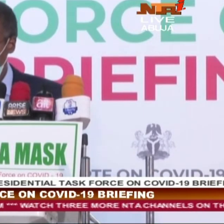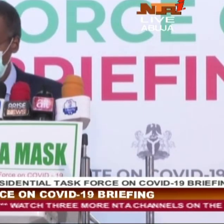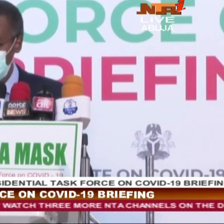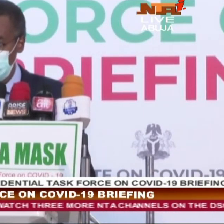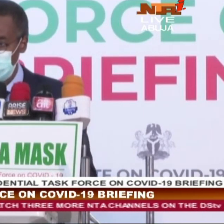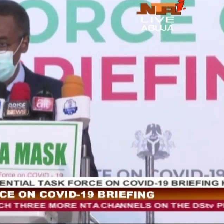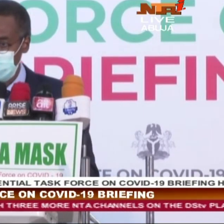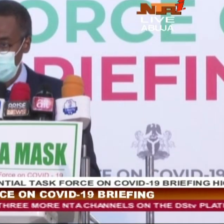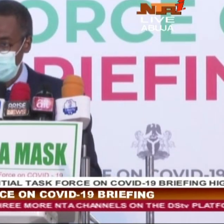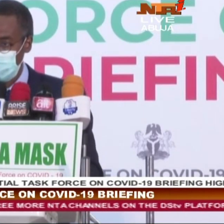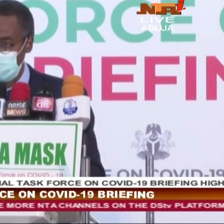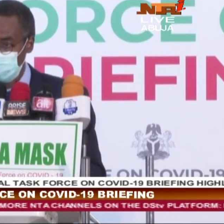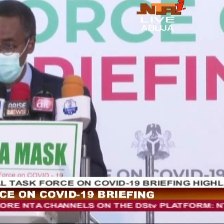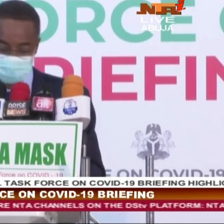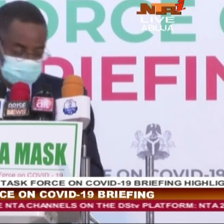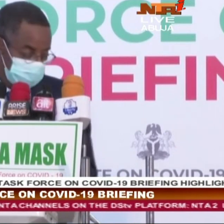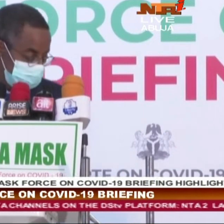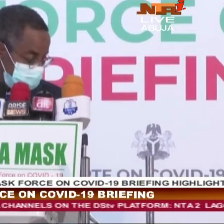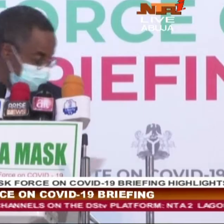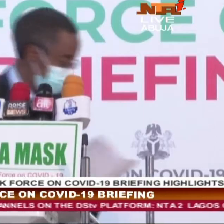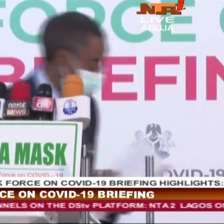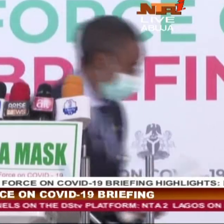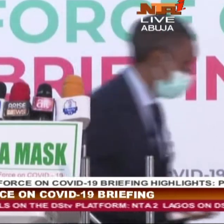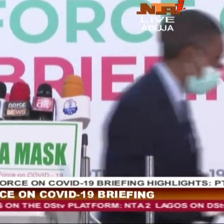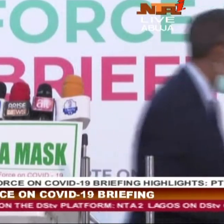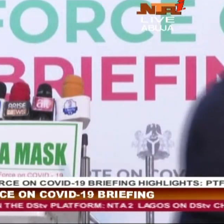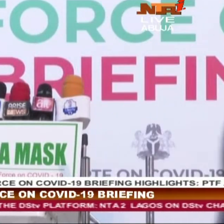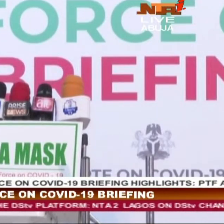to take further questions. Thank you.